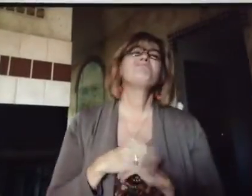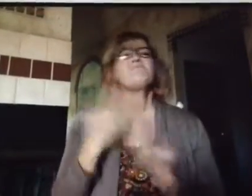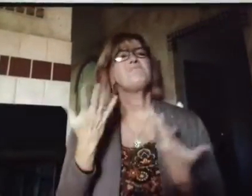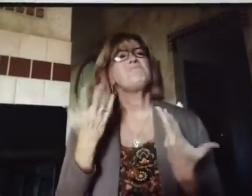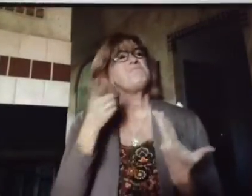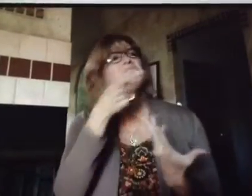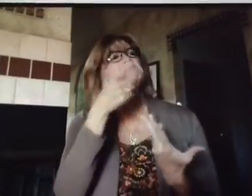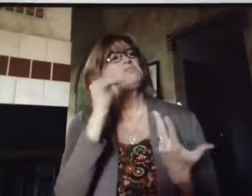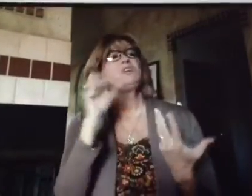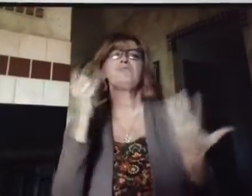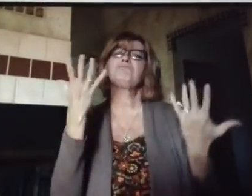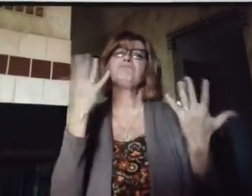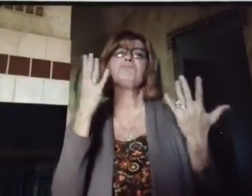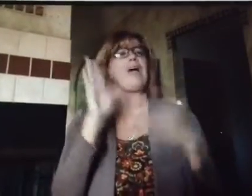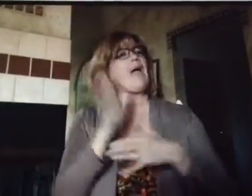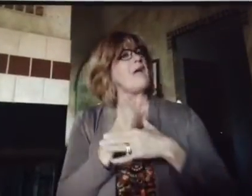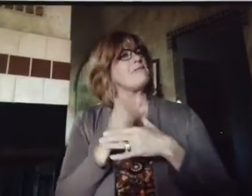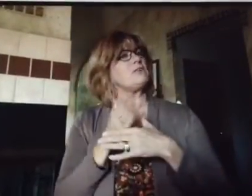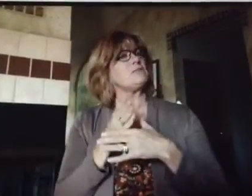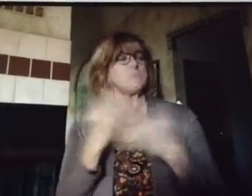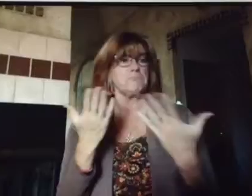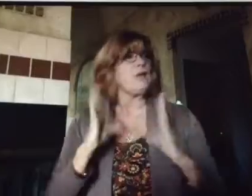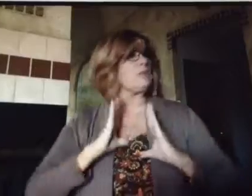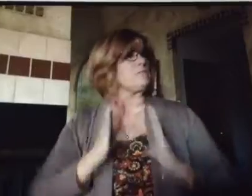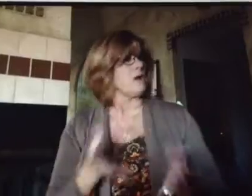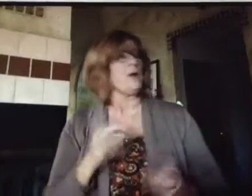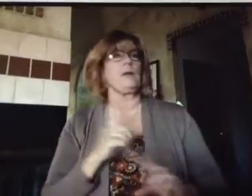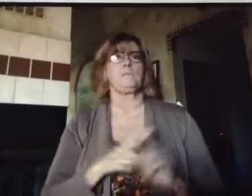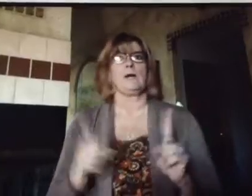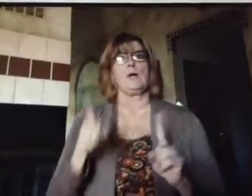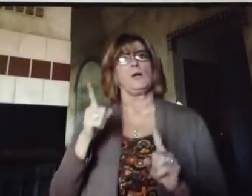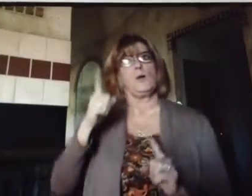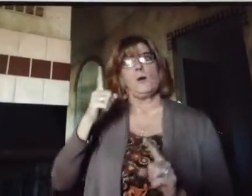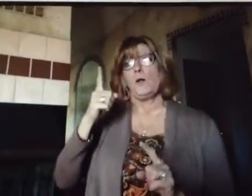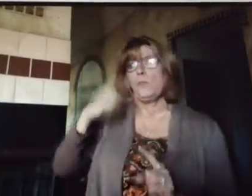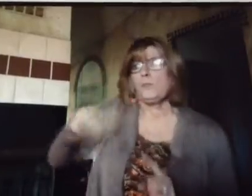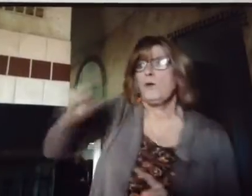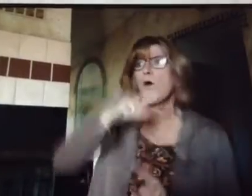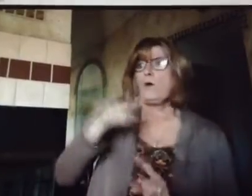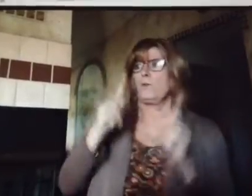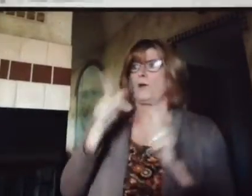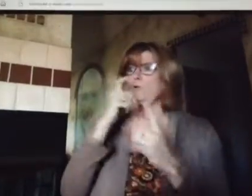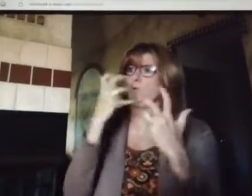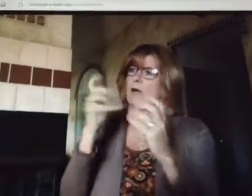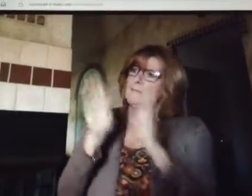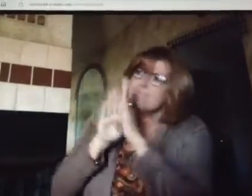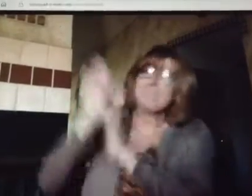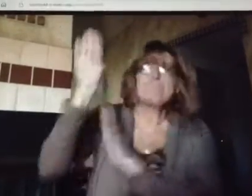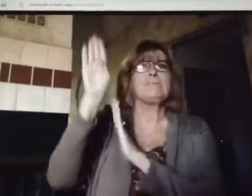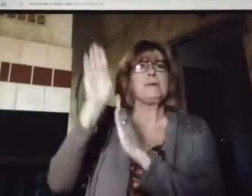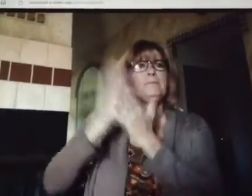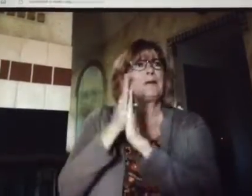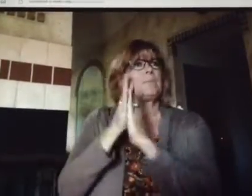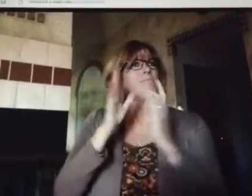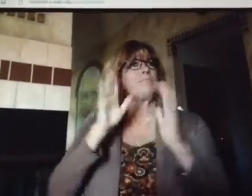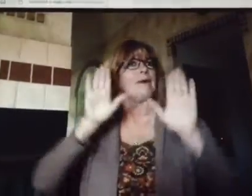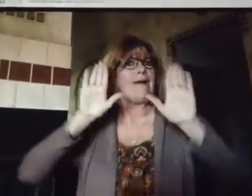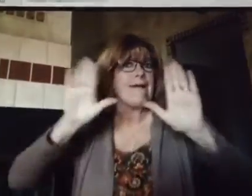they be successful? No, they'll just be average. Just fine. But those who have